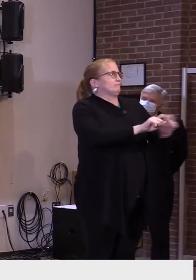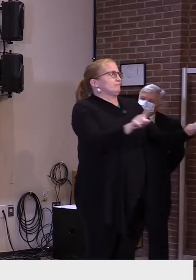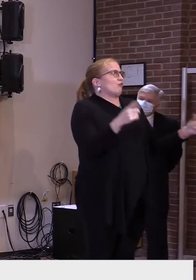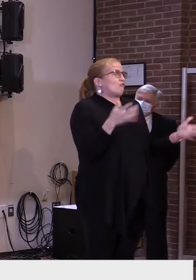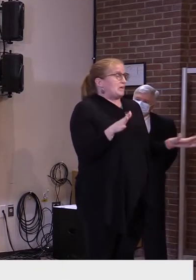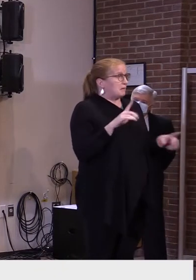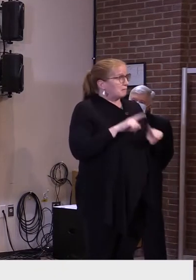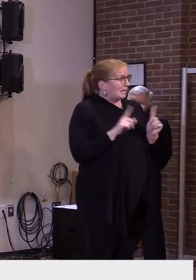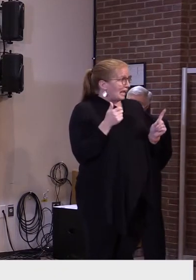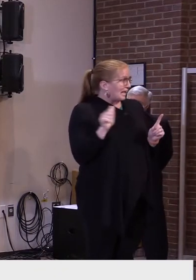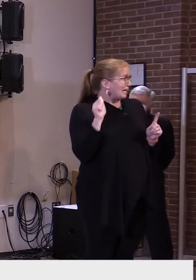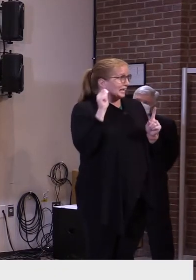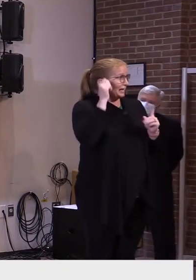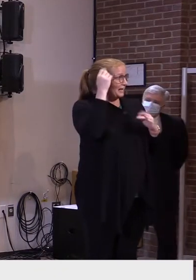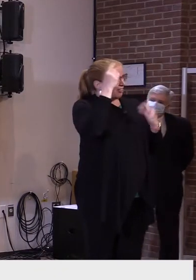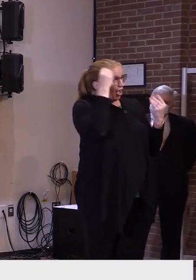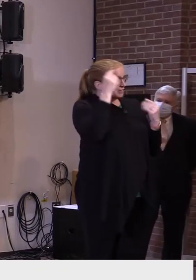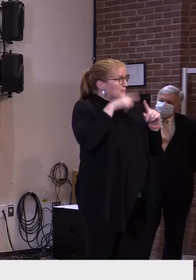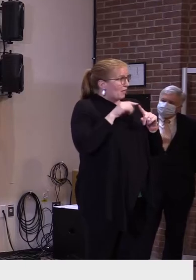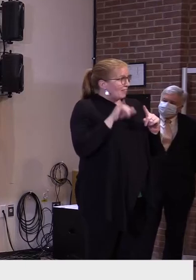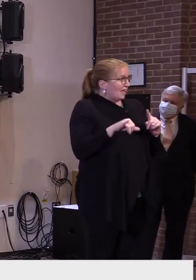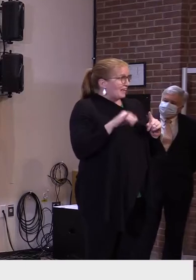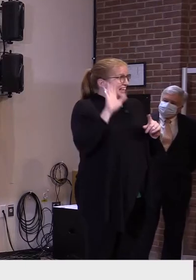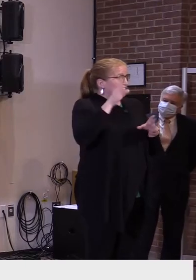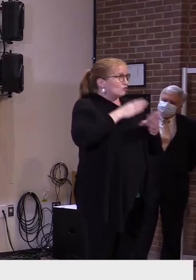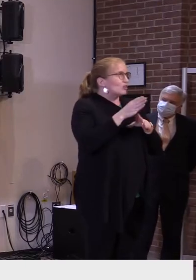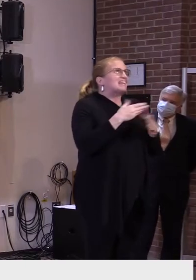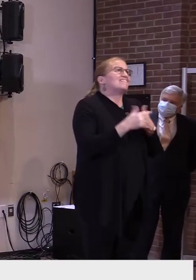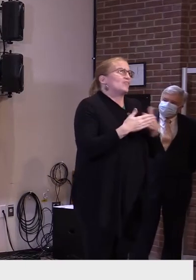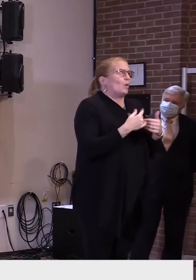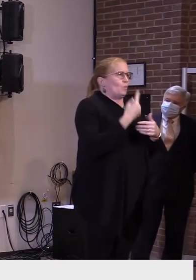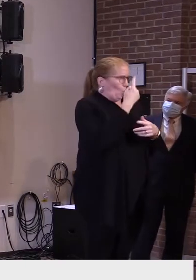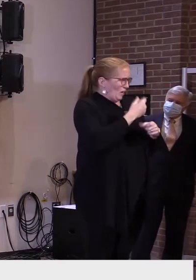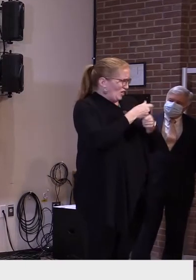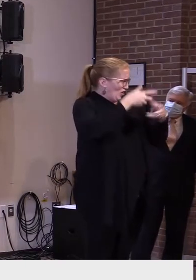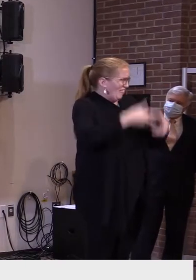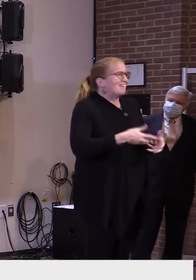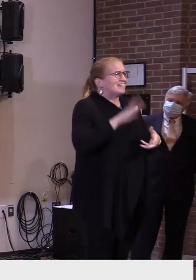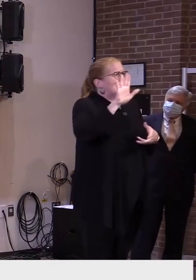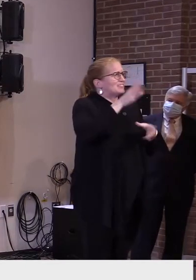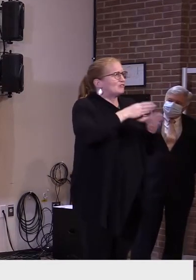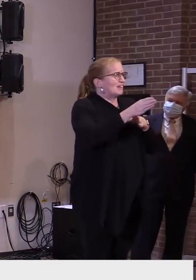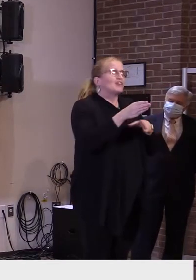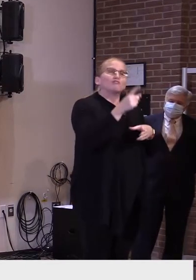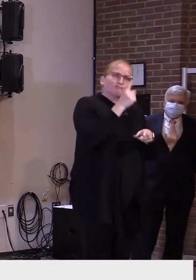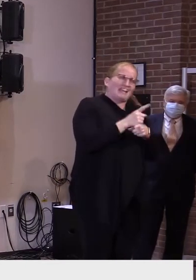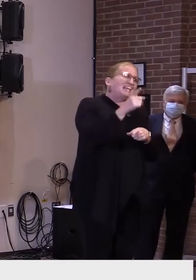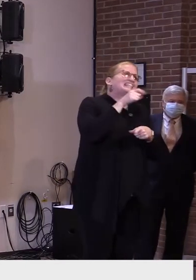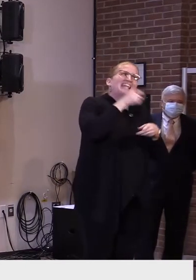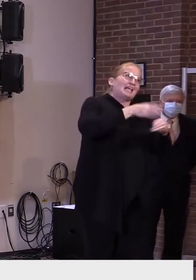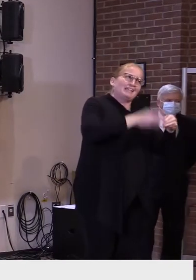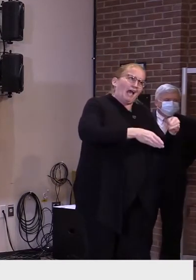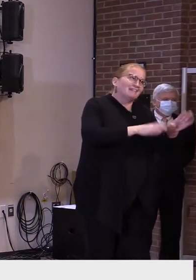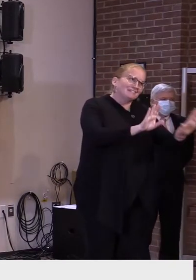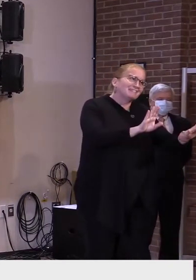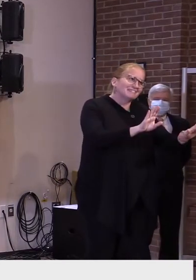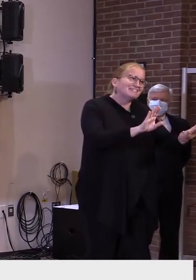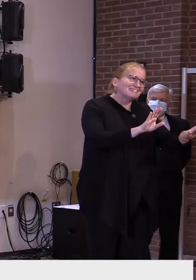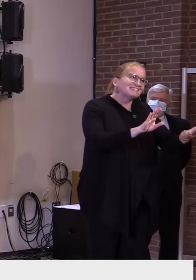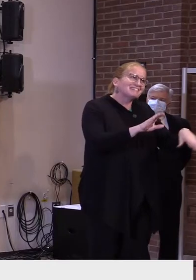reflections on the career of Patrick Leahy, even though he's still got another year left there? Yeah, you know, he's not done yet, okay? Let's